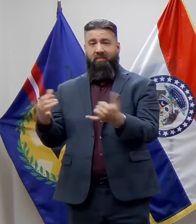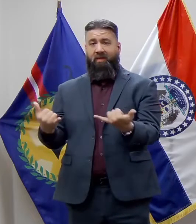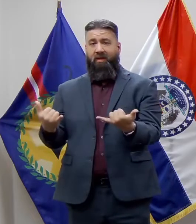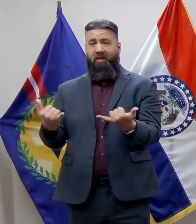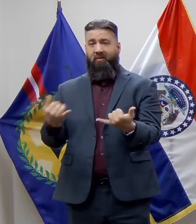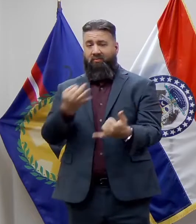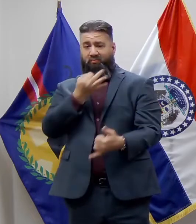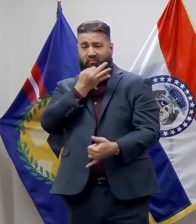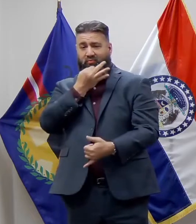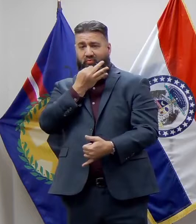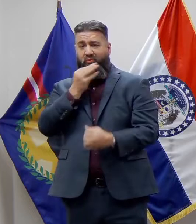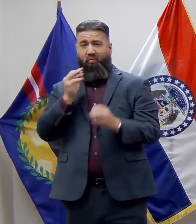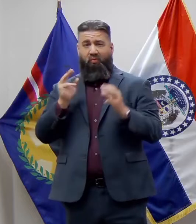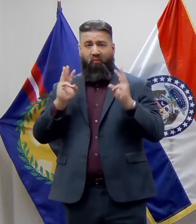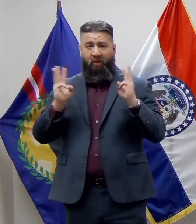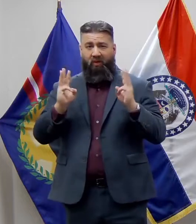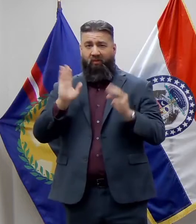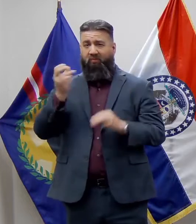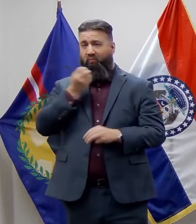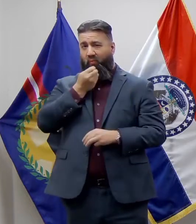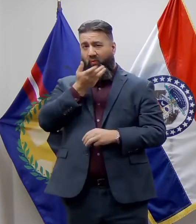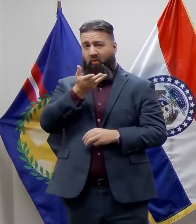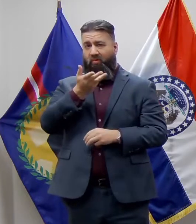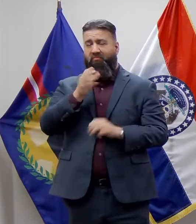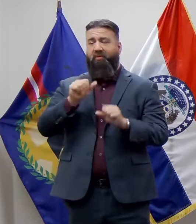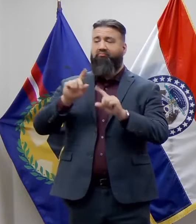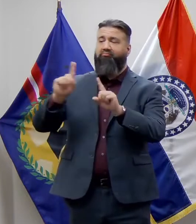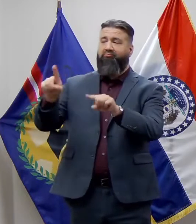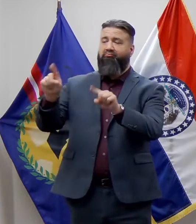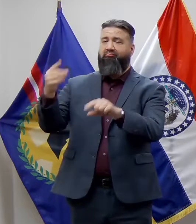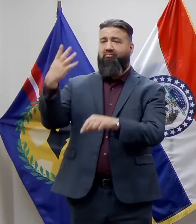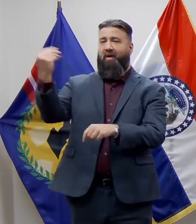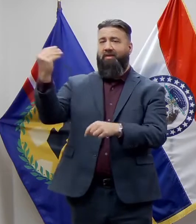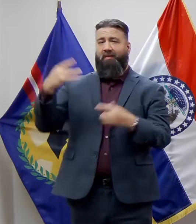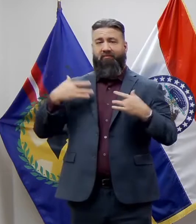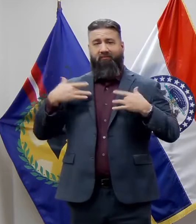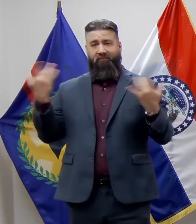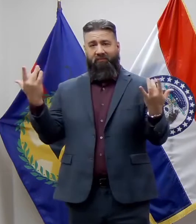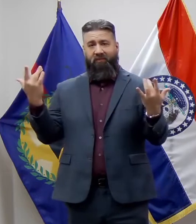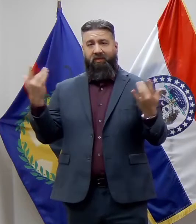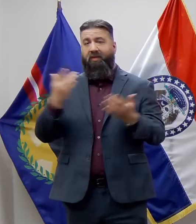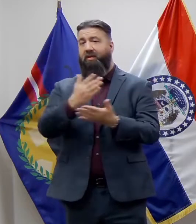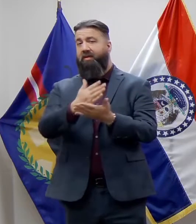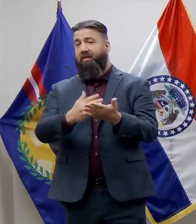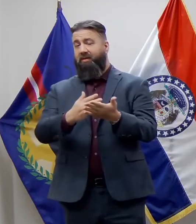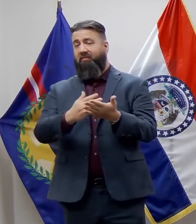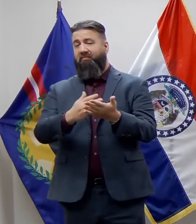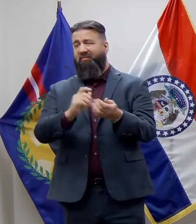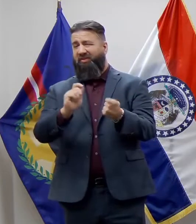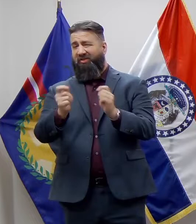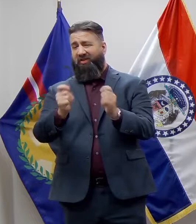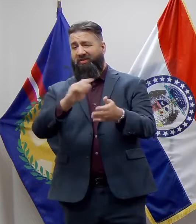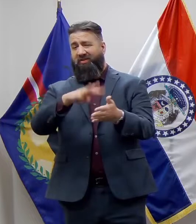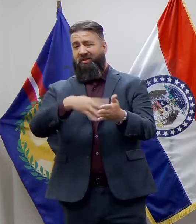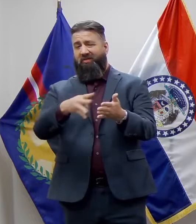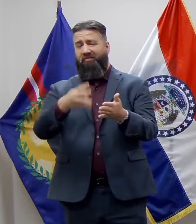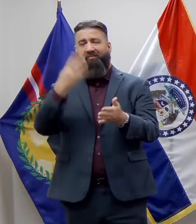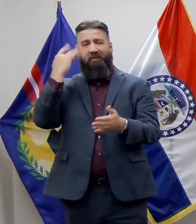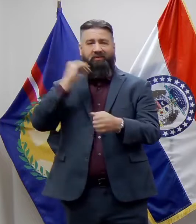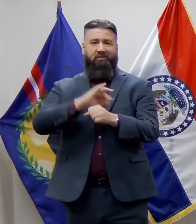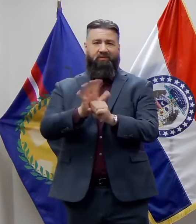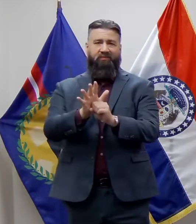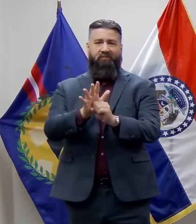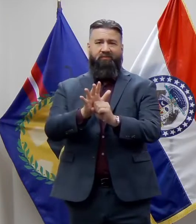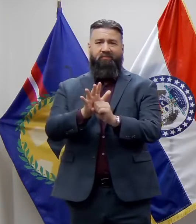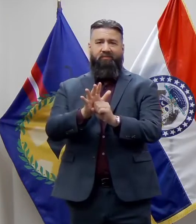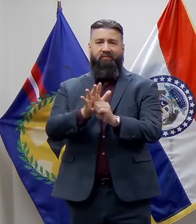just around the corner, and we'll be able to attend more outdoor events, some that have been rescheduled or canceled because of the virus.